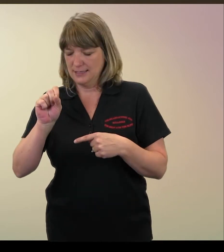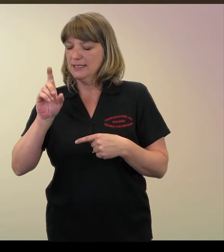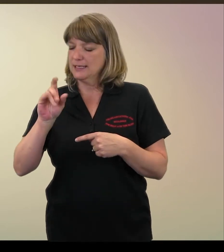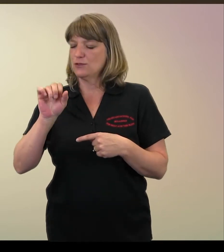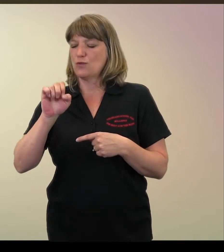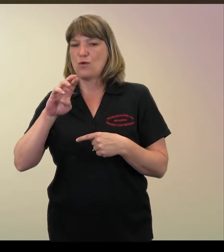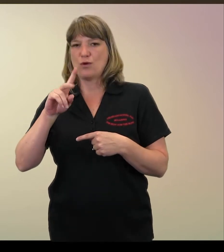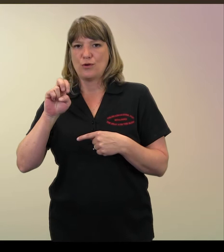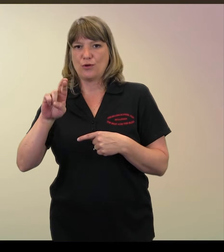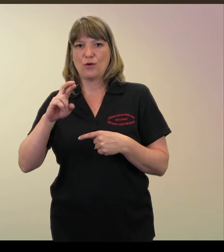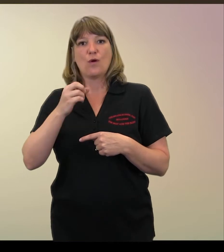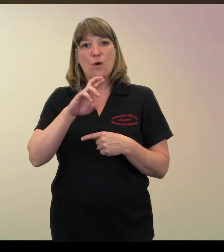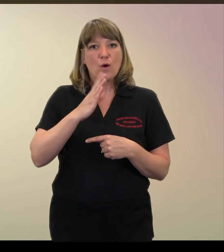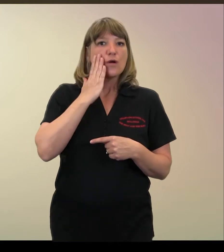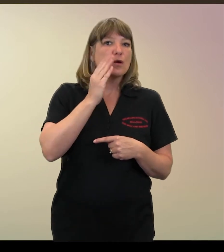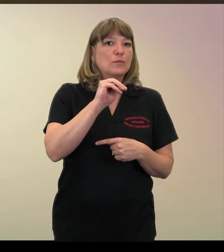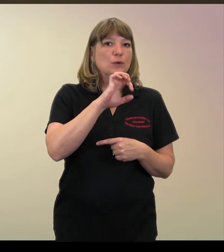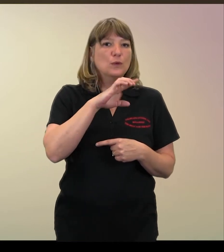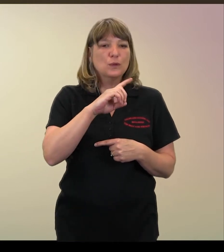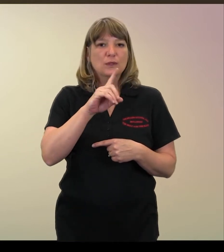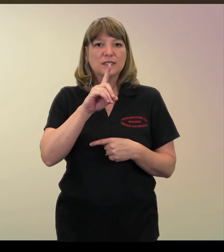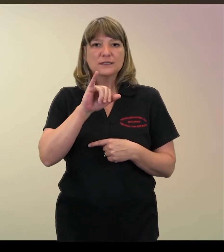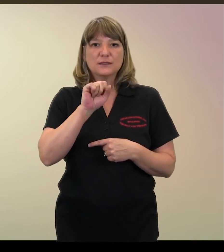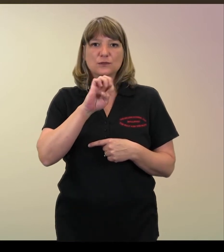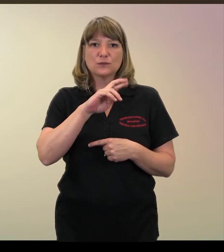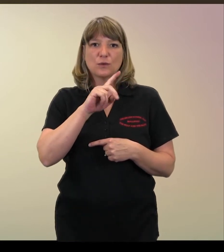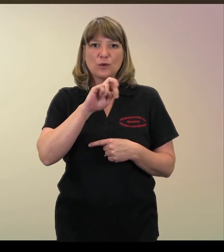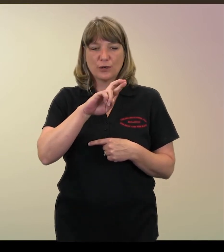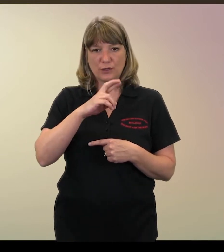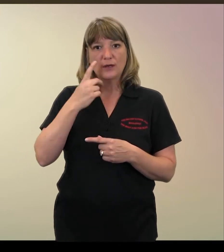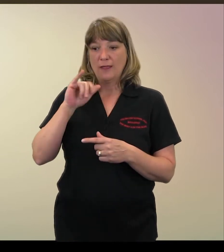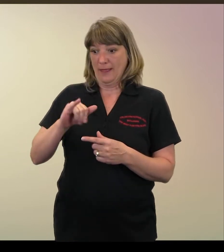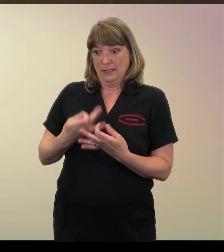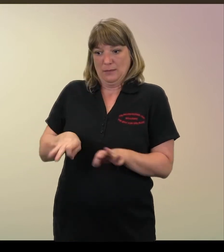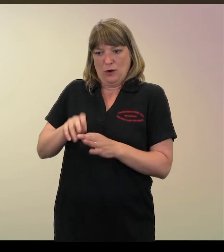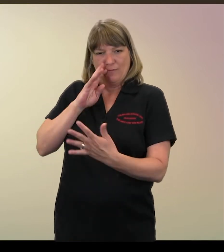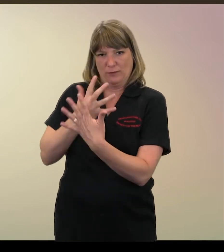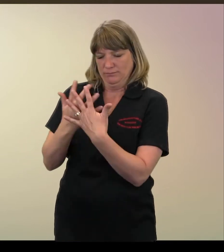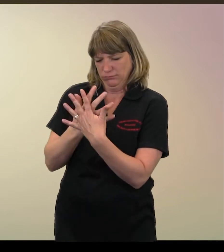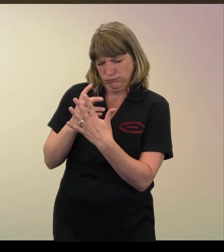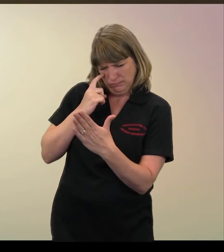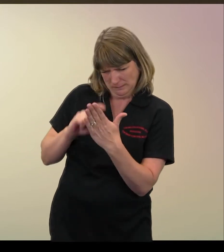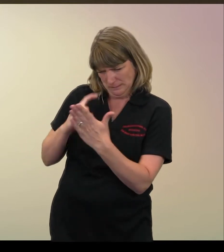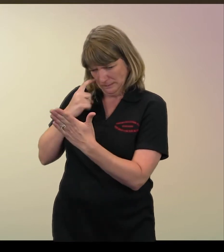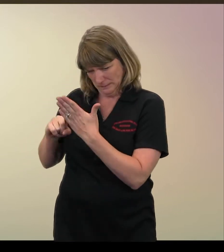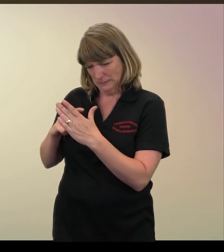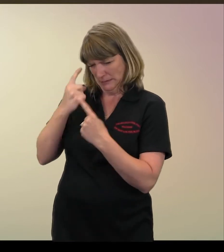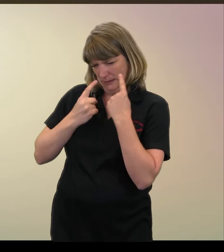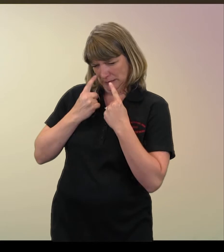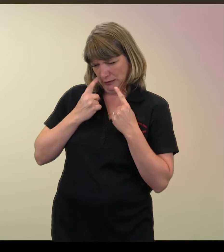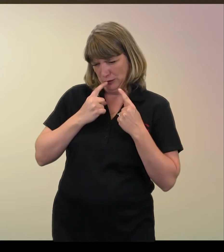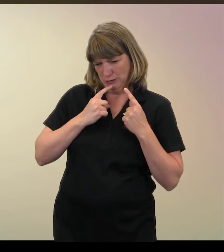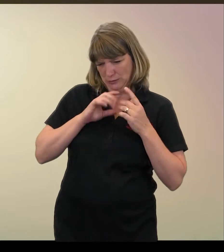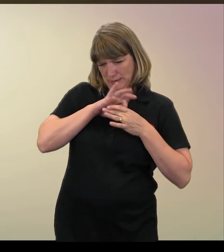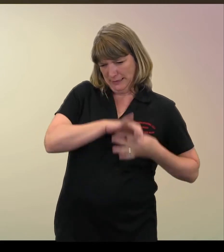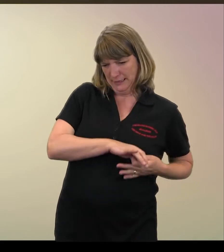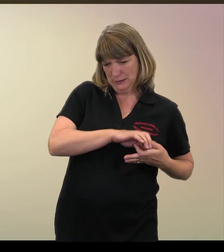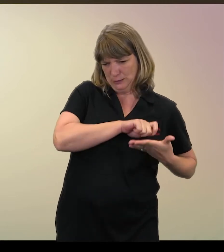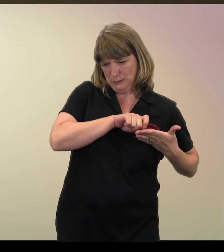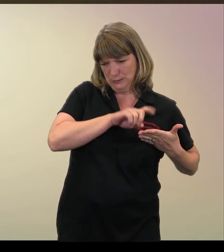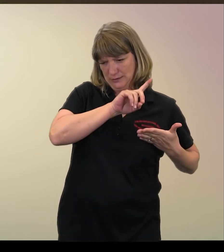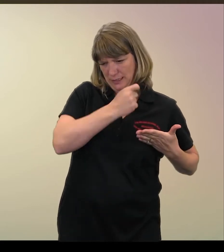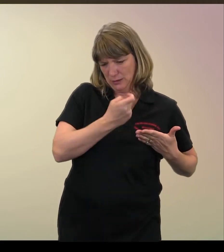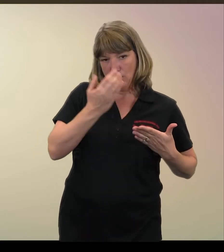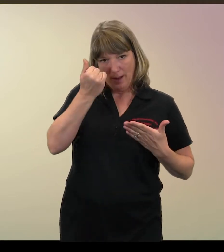sometimes a mood disorder. And again, those are things that are also important to screen for and to consider in your